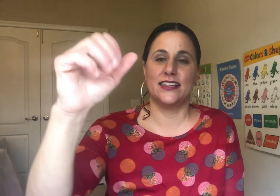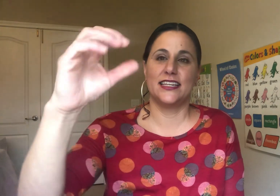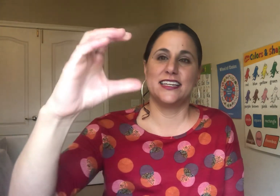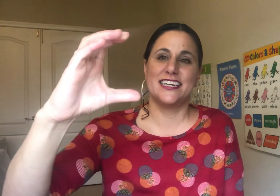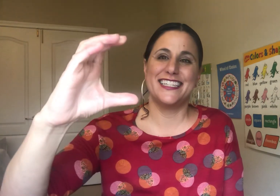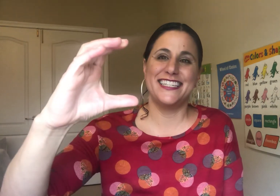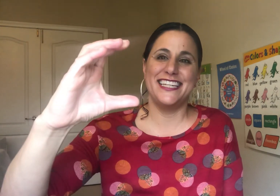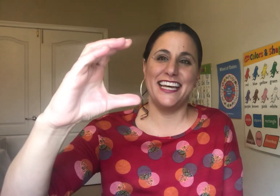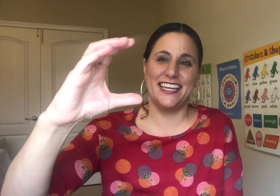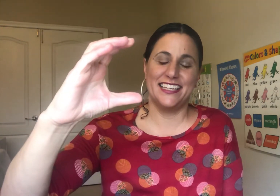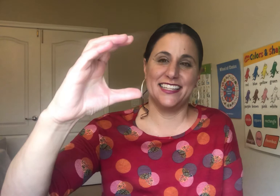C.